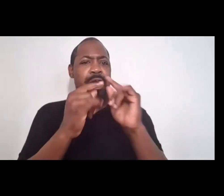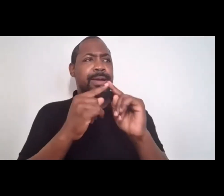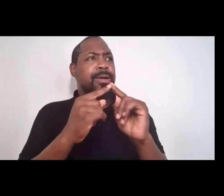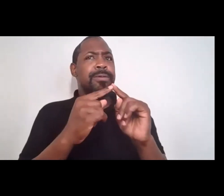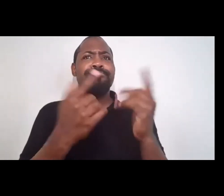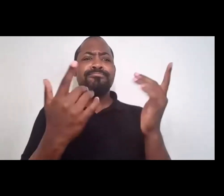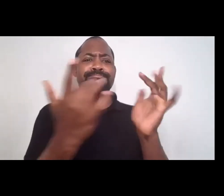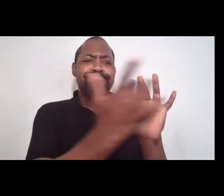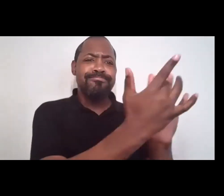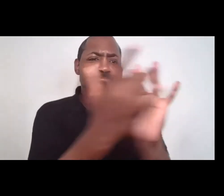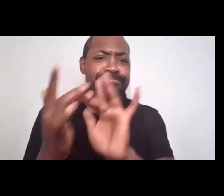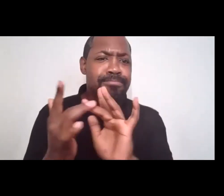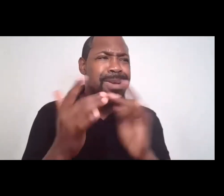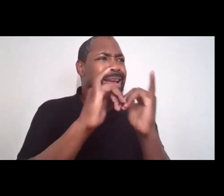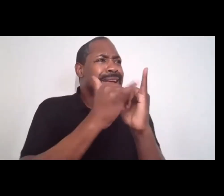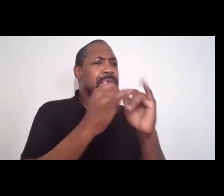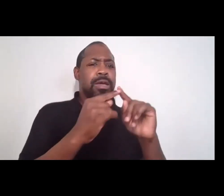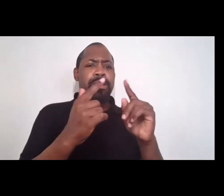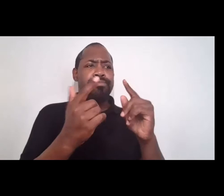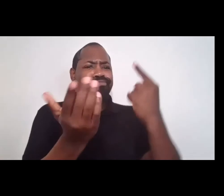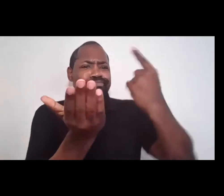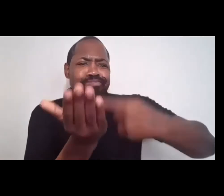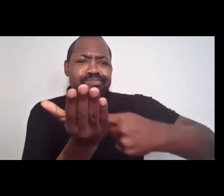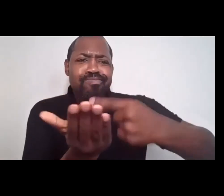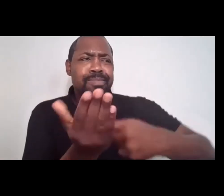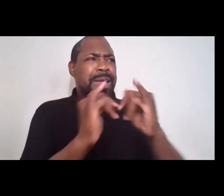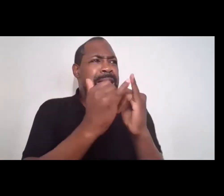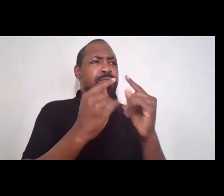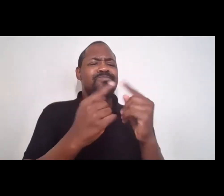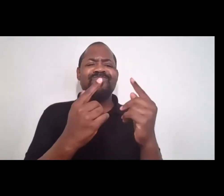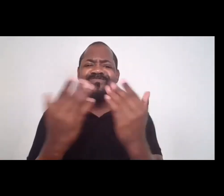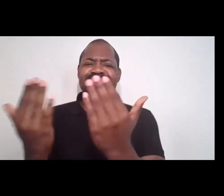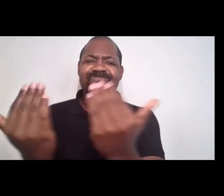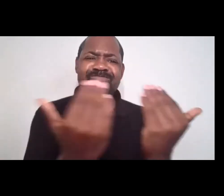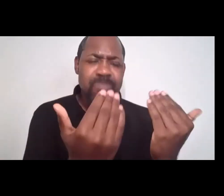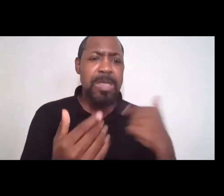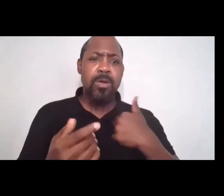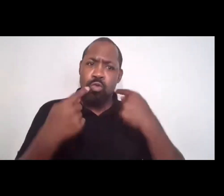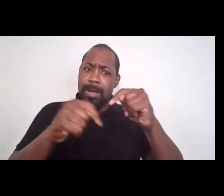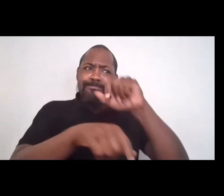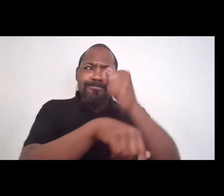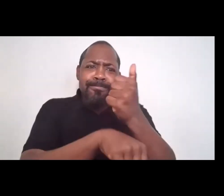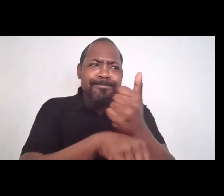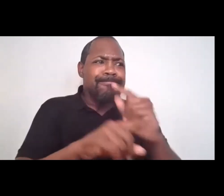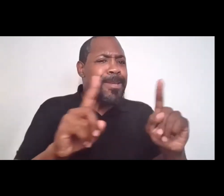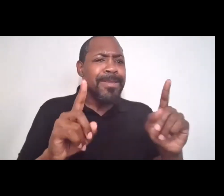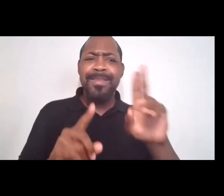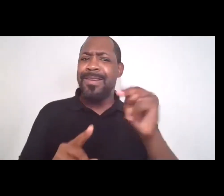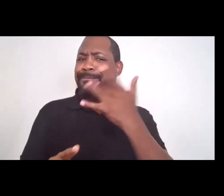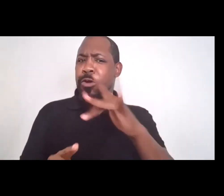We're trying to think of how to reach out to those respective communities, to have dialogues with them, to recruit them. We're trying to